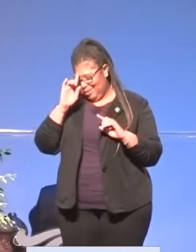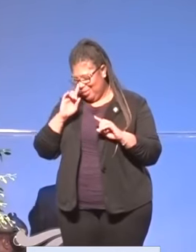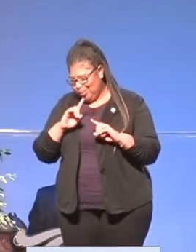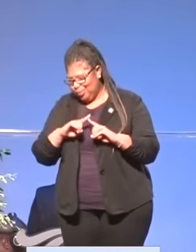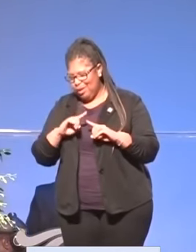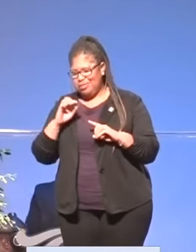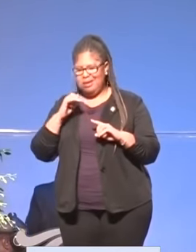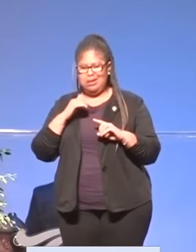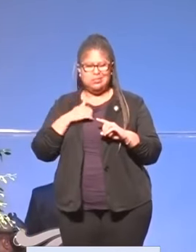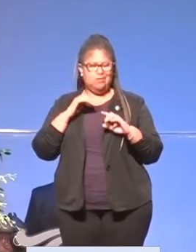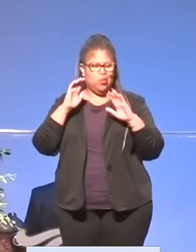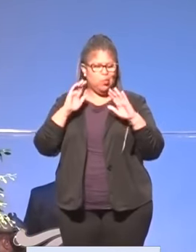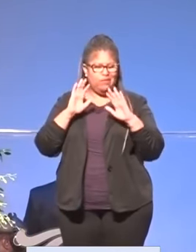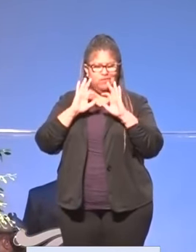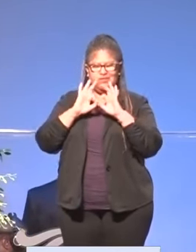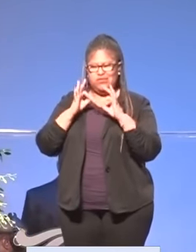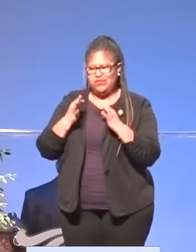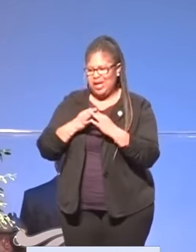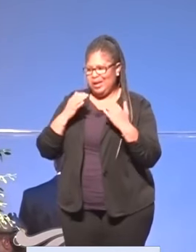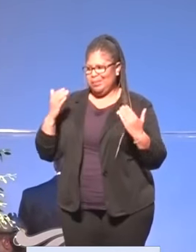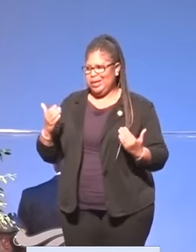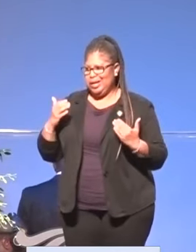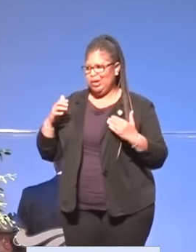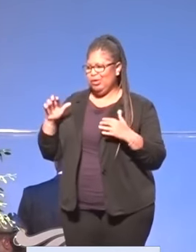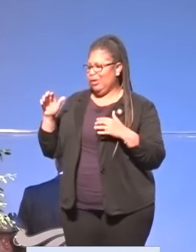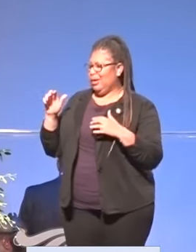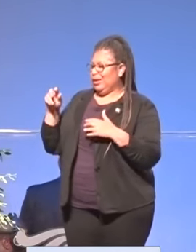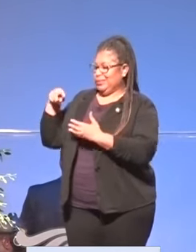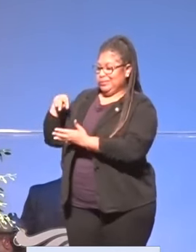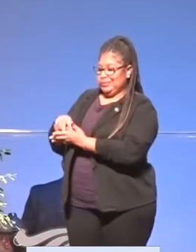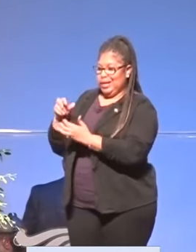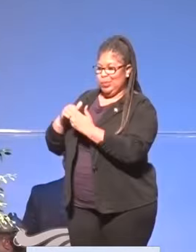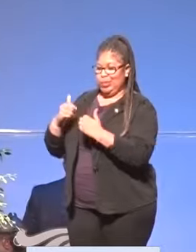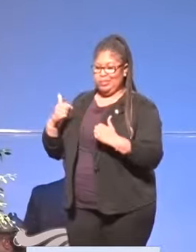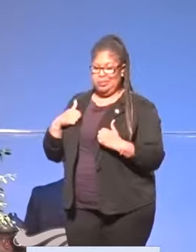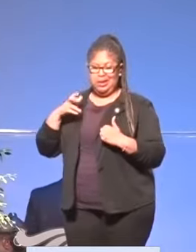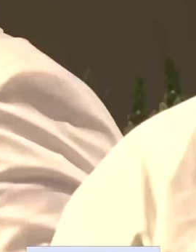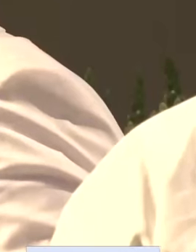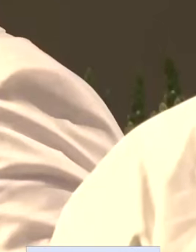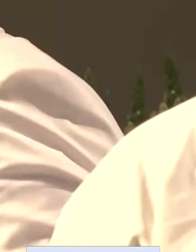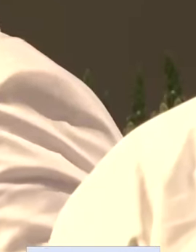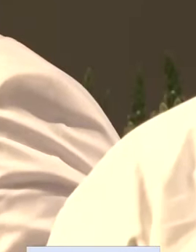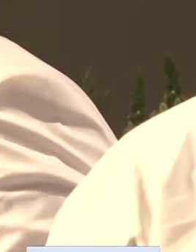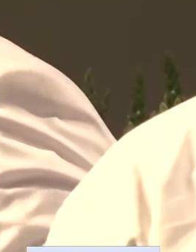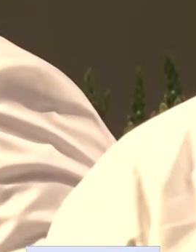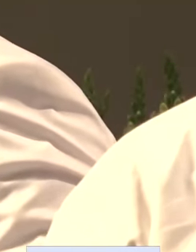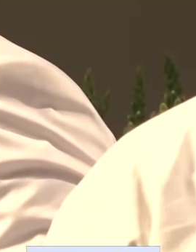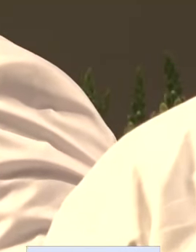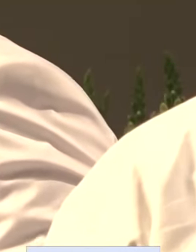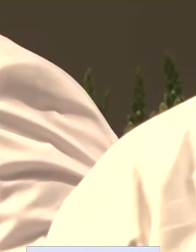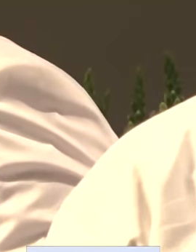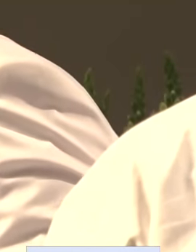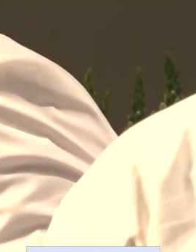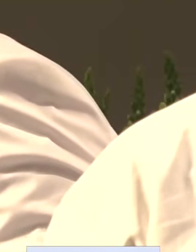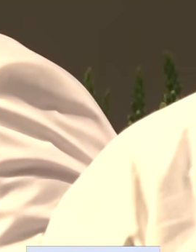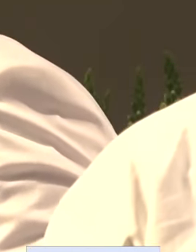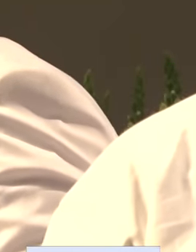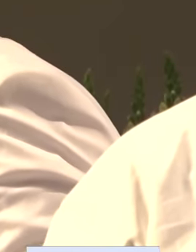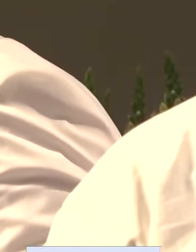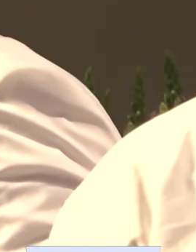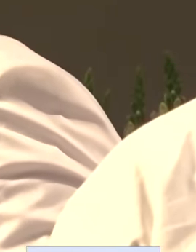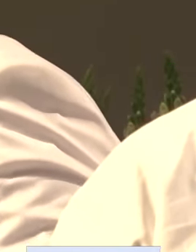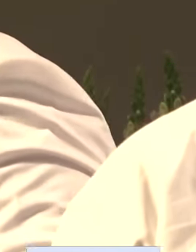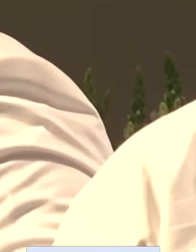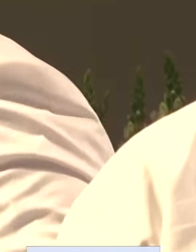We got a great family on stage, great family in this church house today. Kier family, extended family, founder of Praise